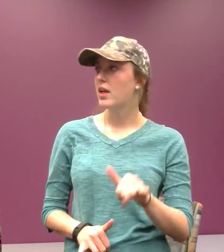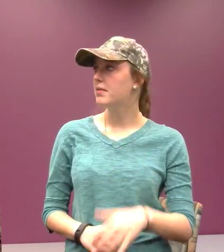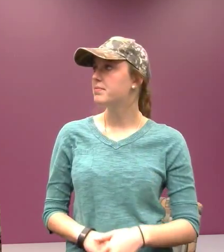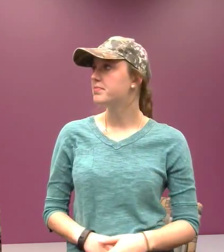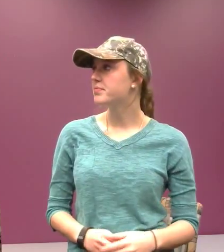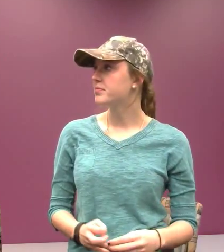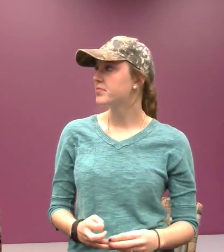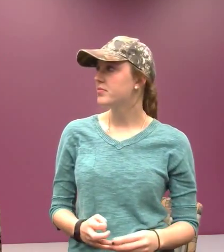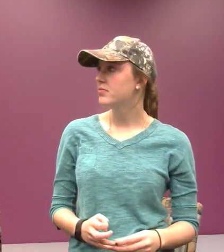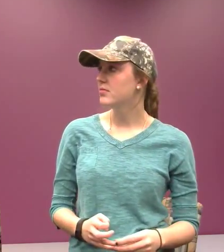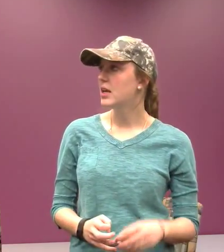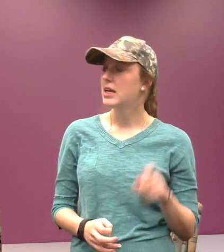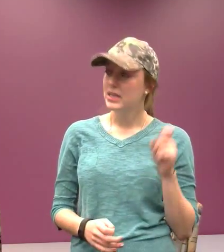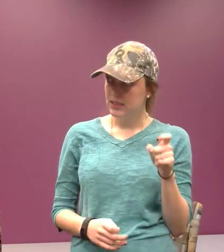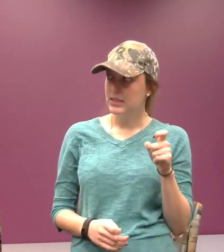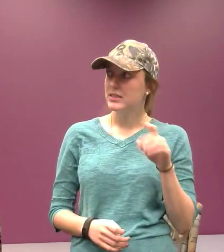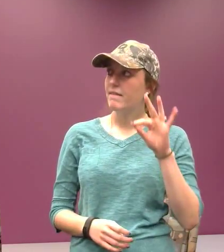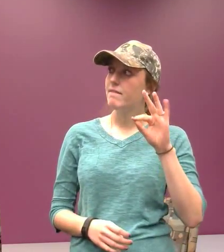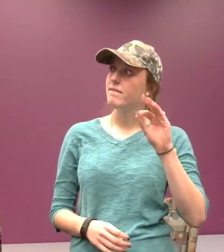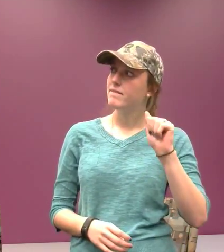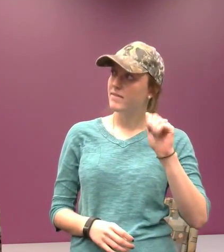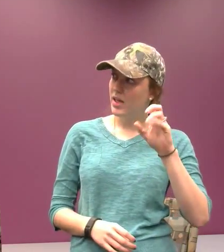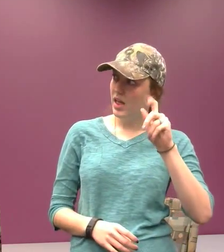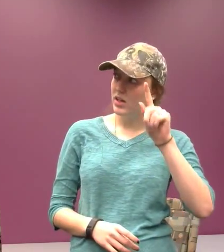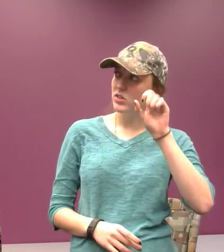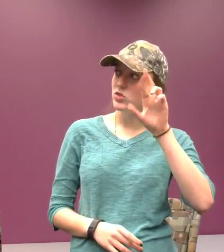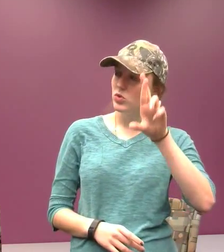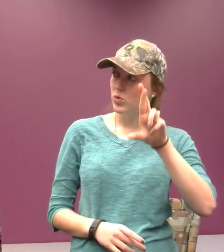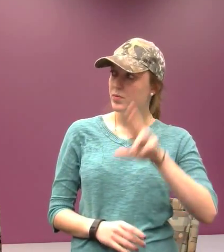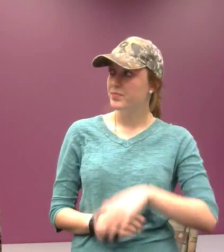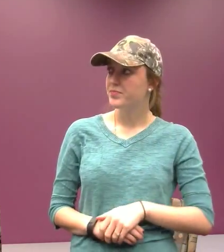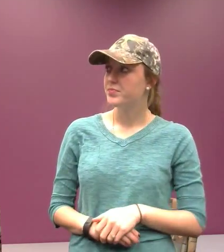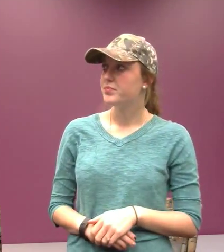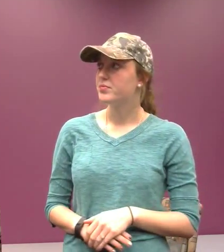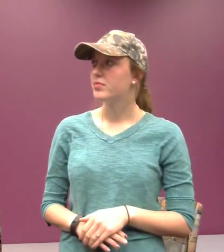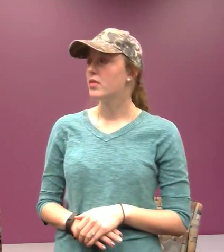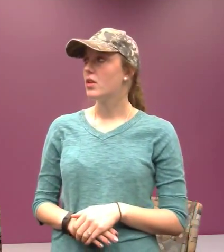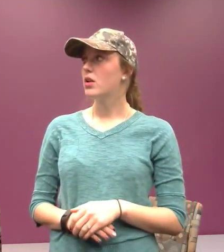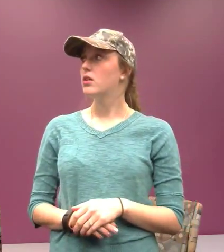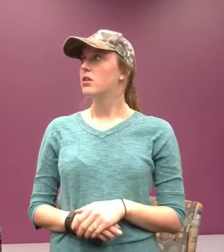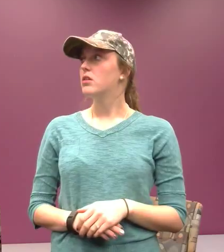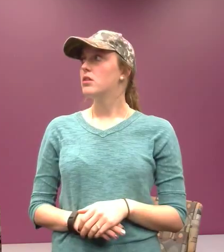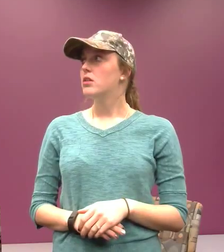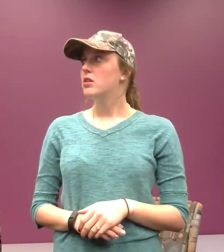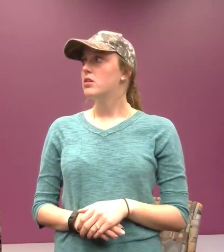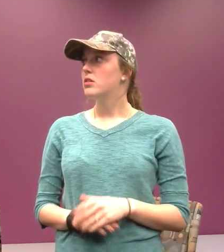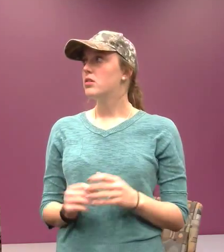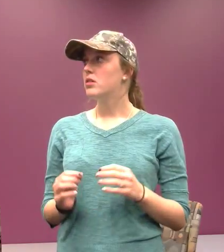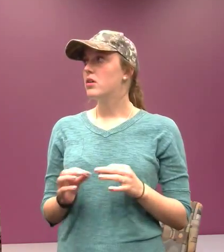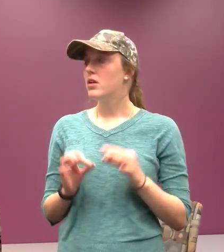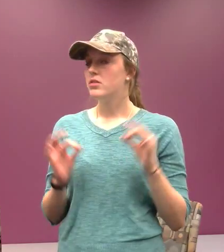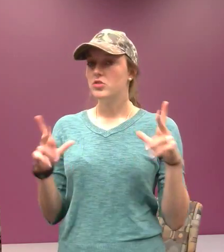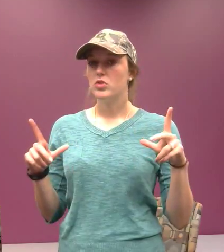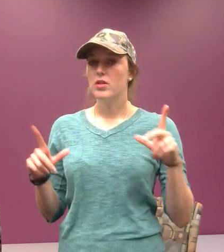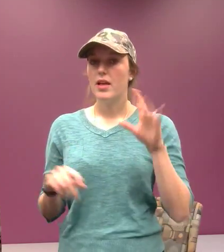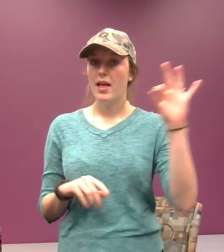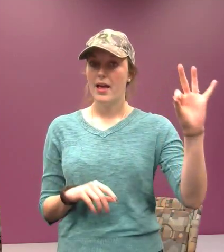able to factor this. So this we decided was the F part of the FOIL. And so these 2